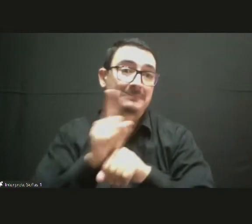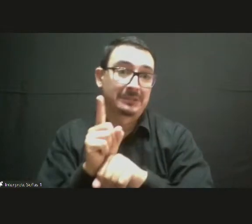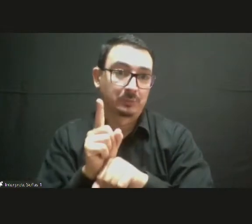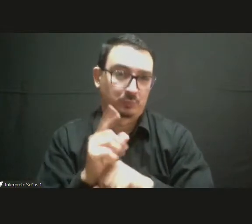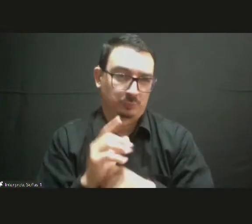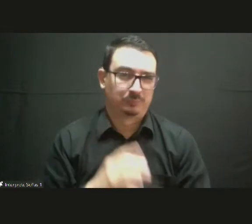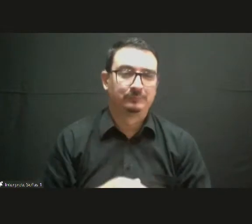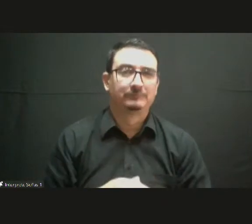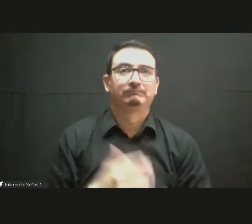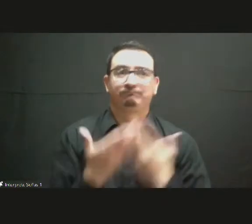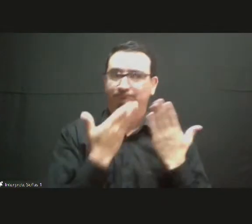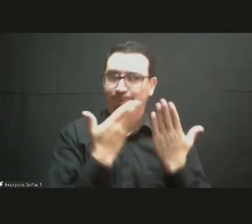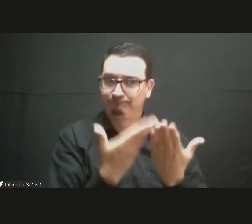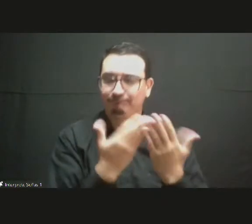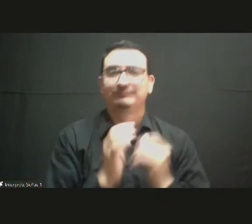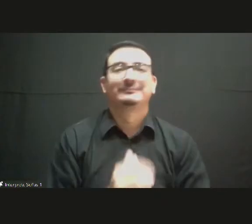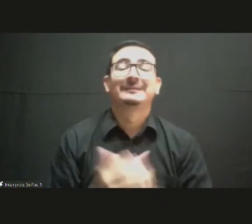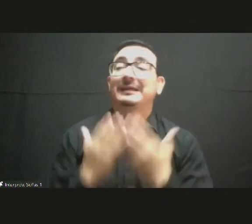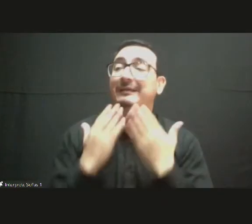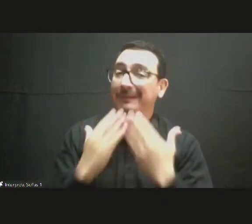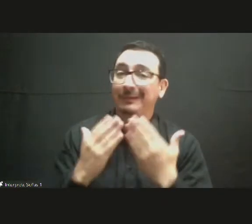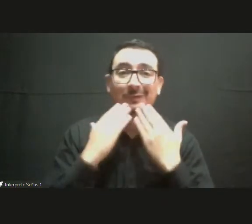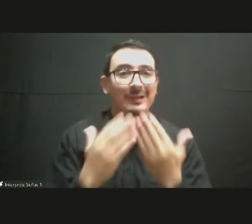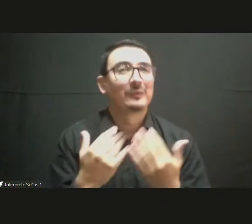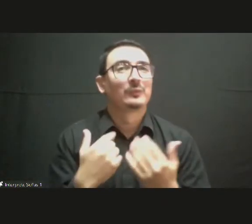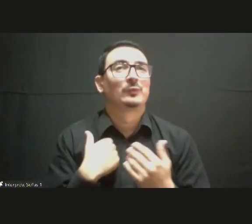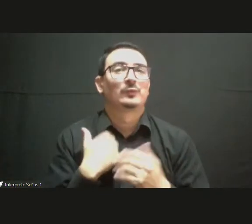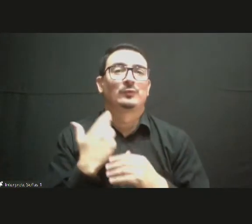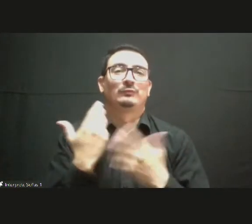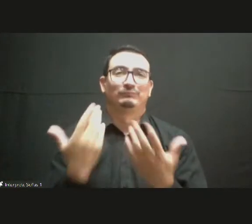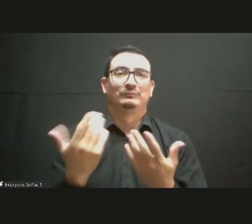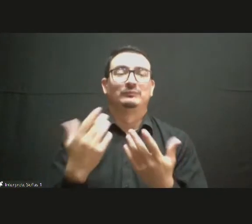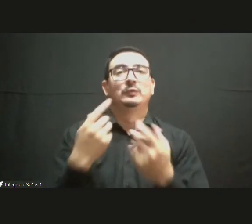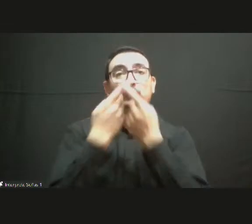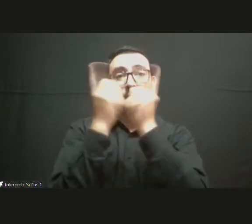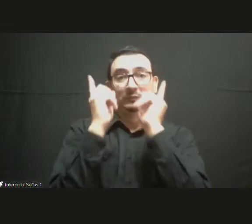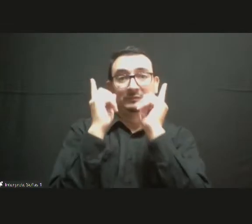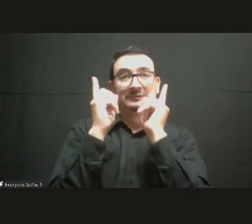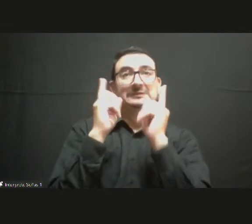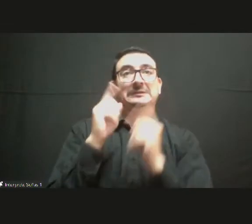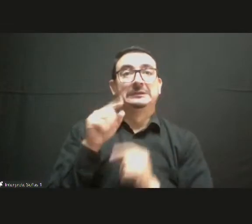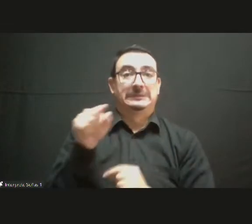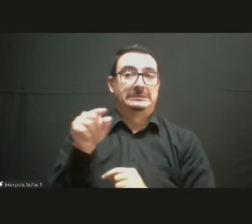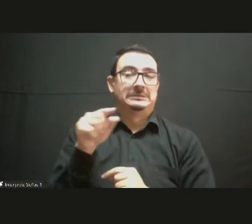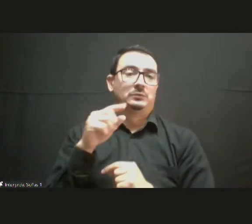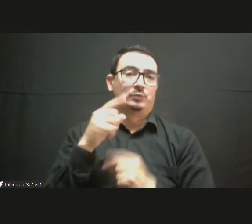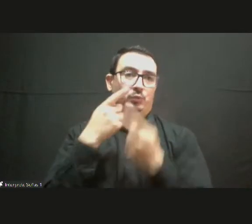this very informative and important